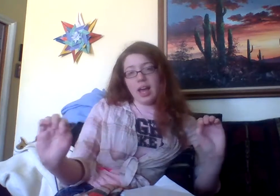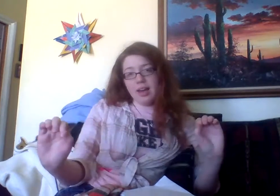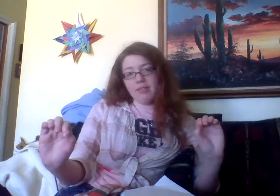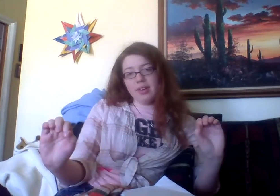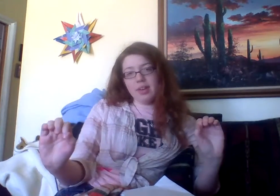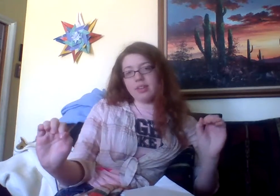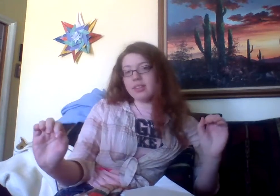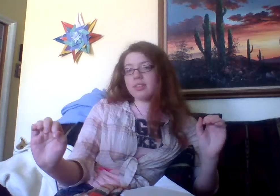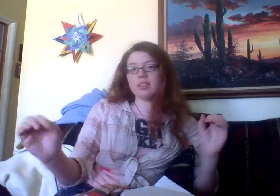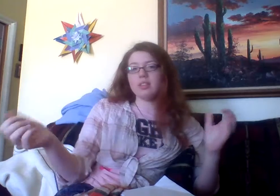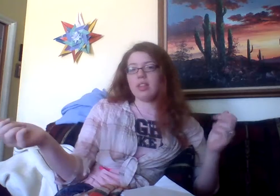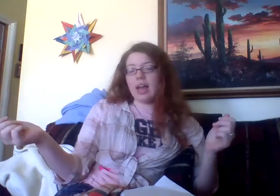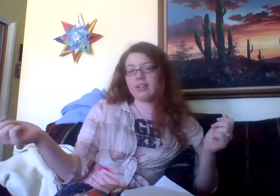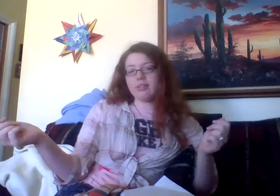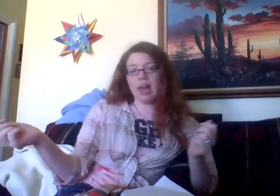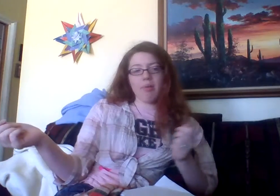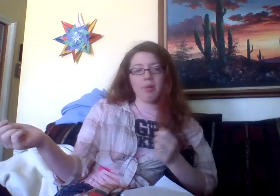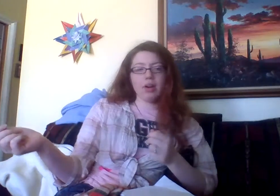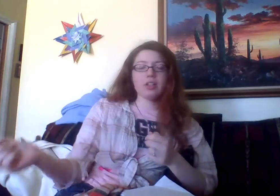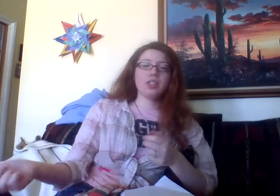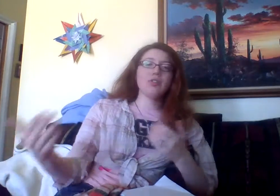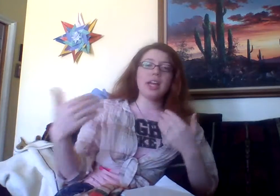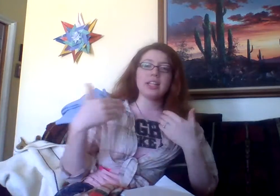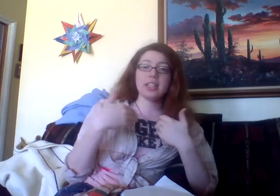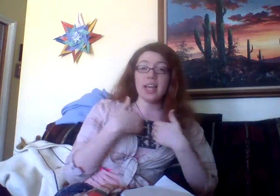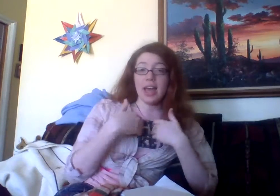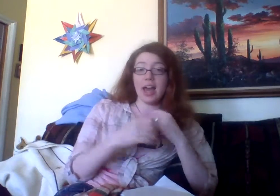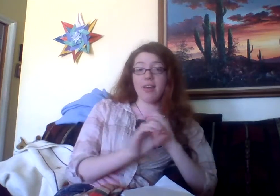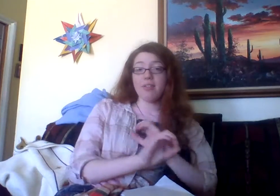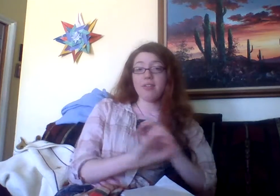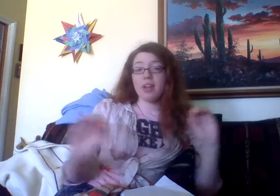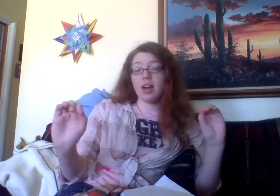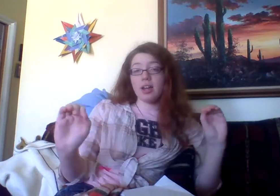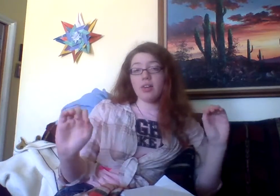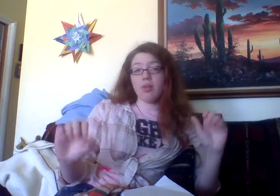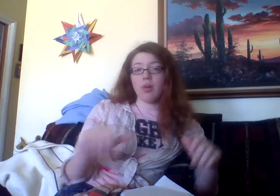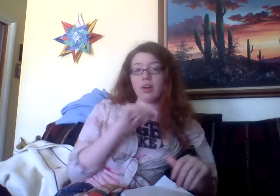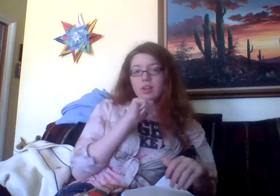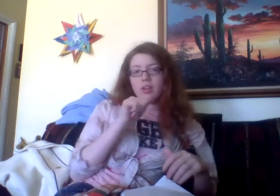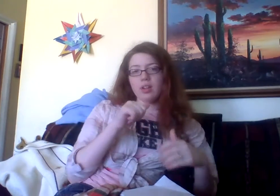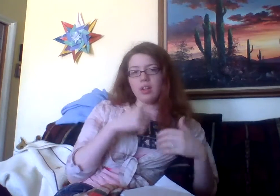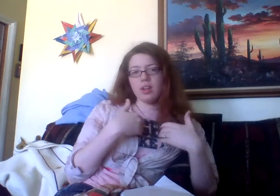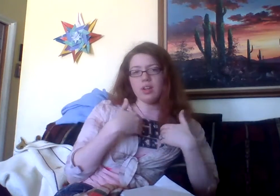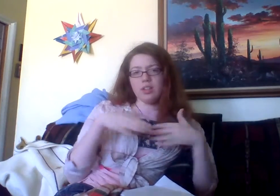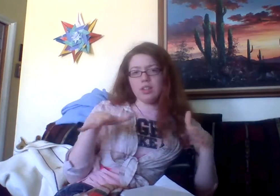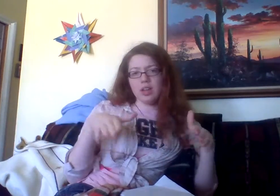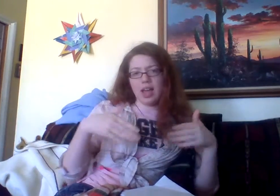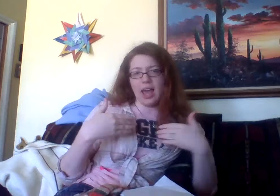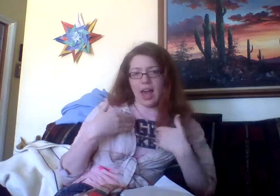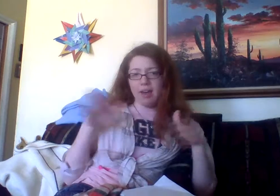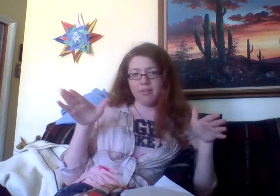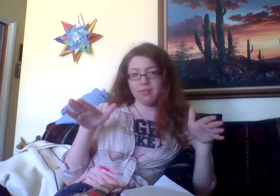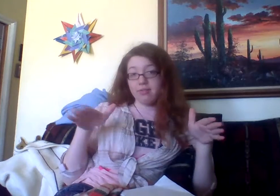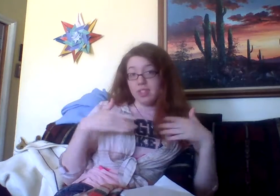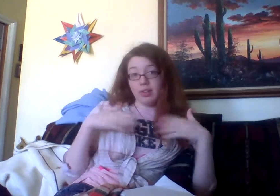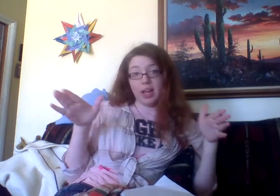have none. That works. You can say have none or have don't